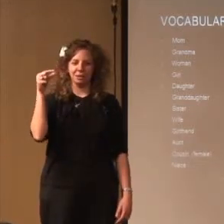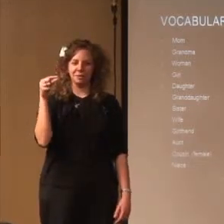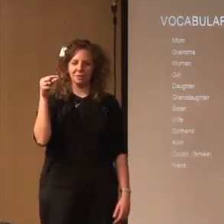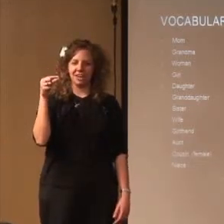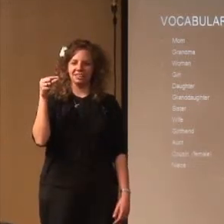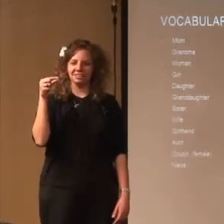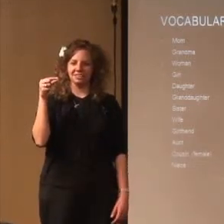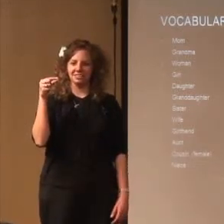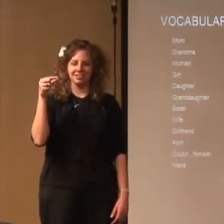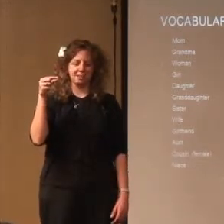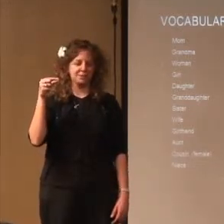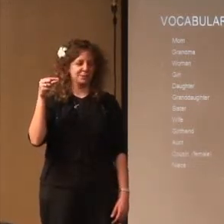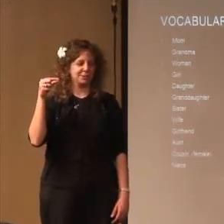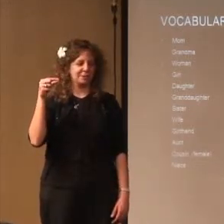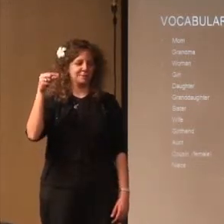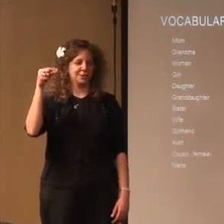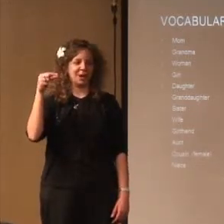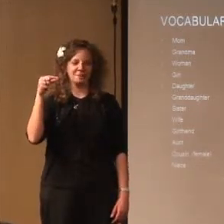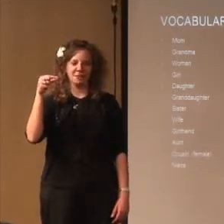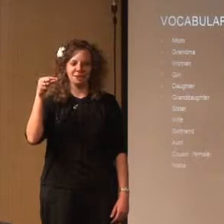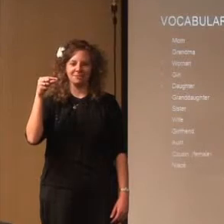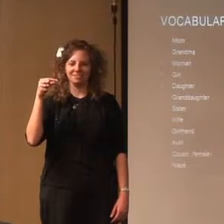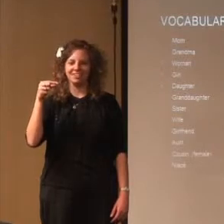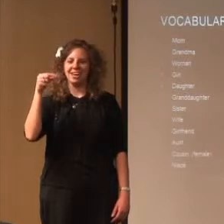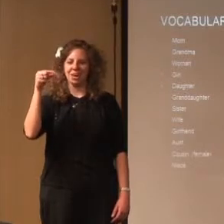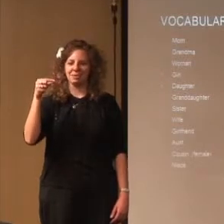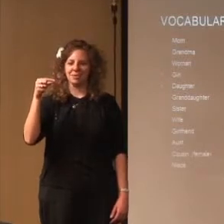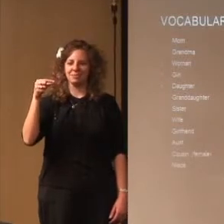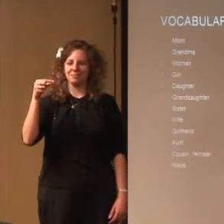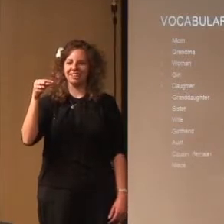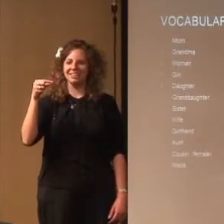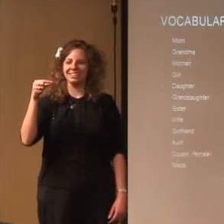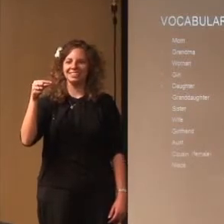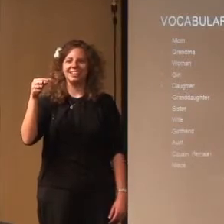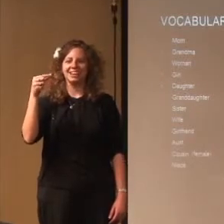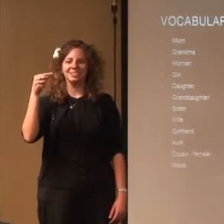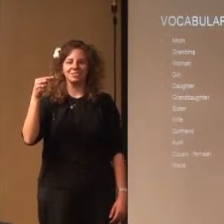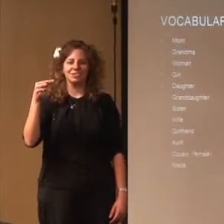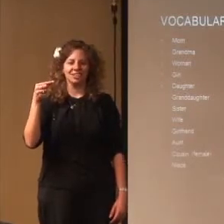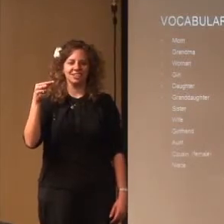thumb in place. Your elbow in place. Okay, so G,